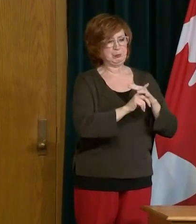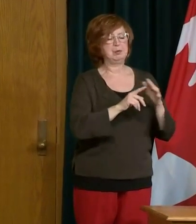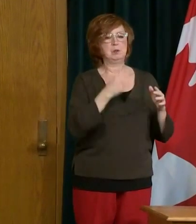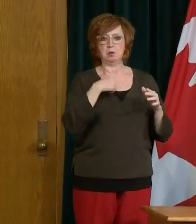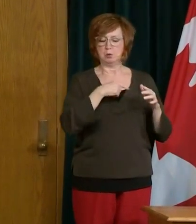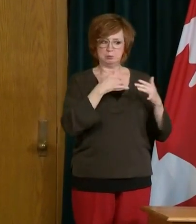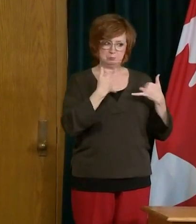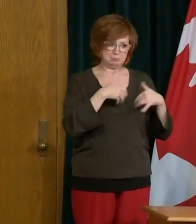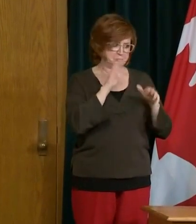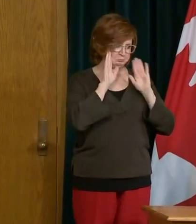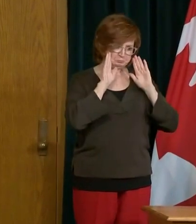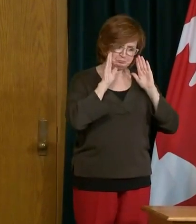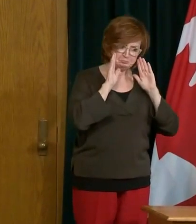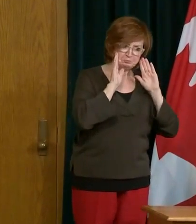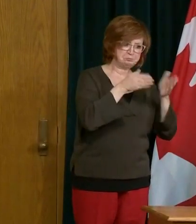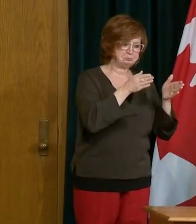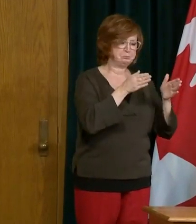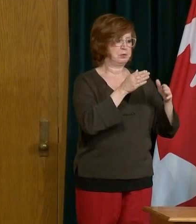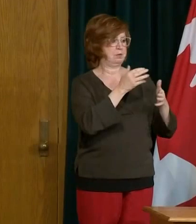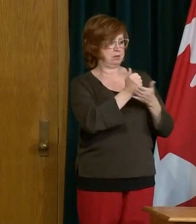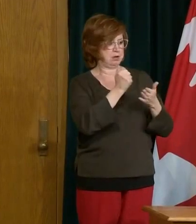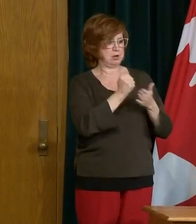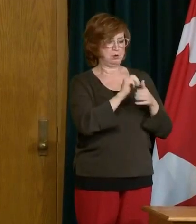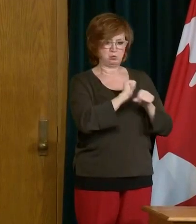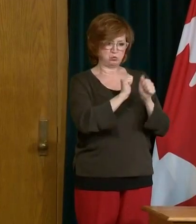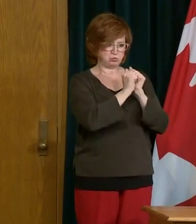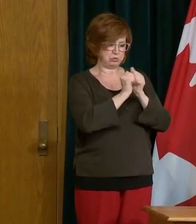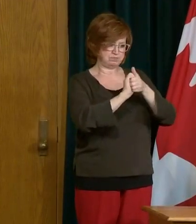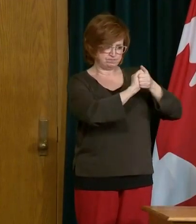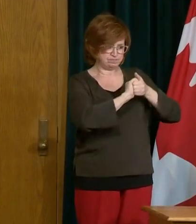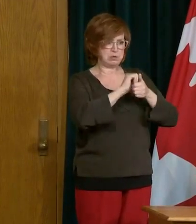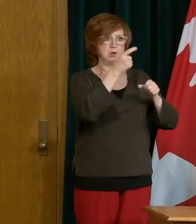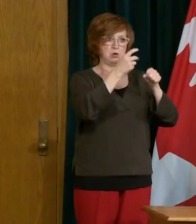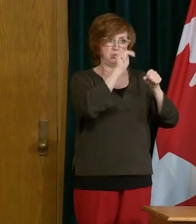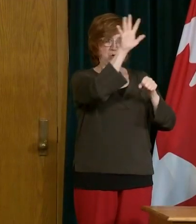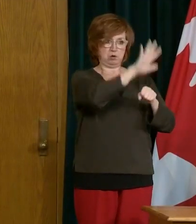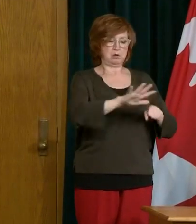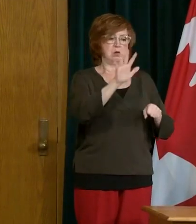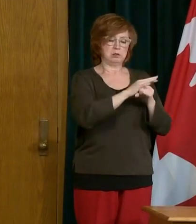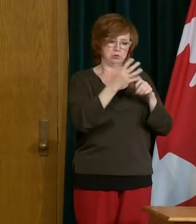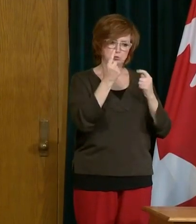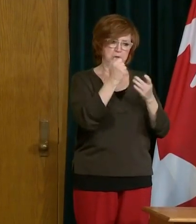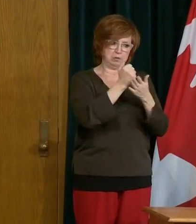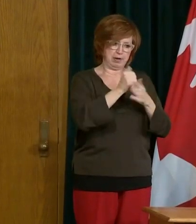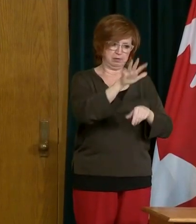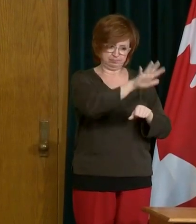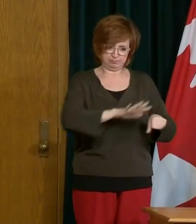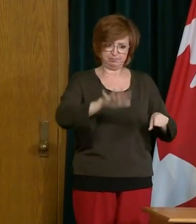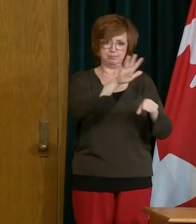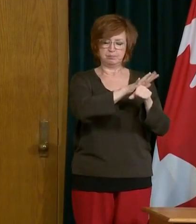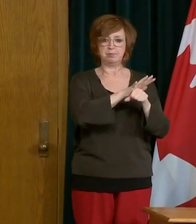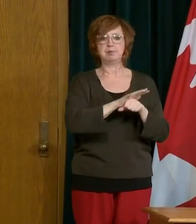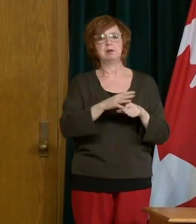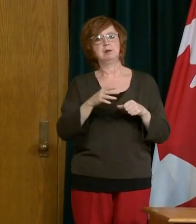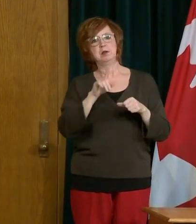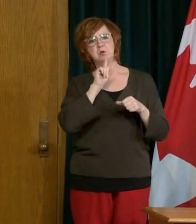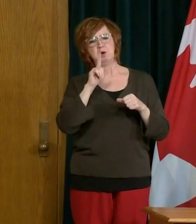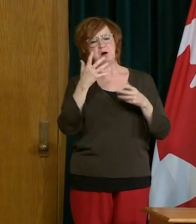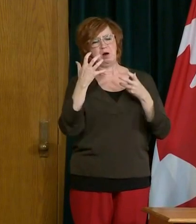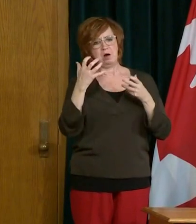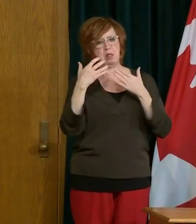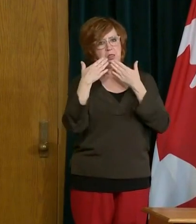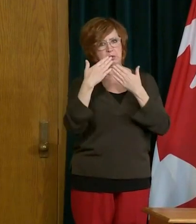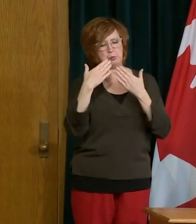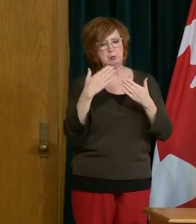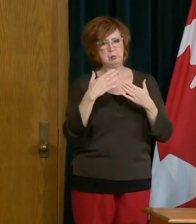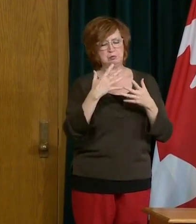and throughout the north to control the spread of COVID-19. And again, I want to take this moment to thank everyone involved in